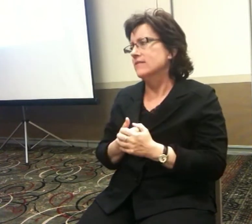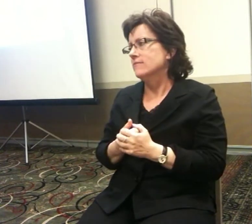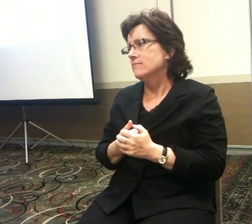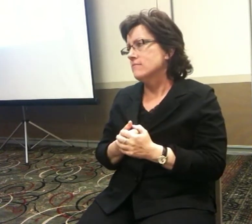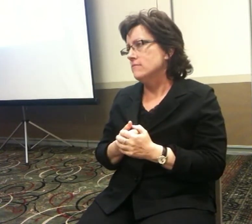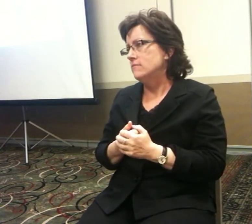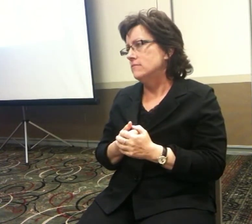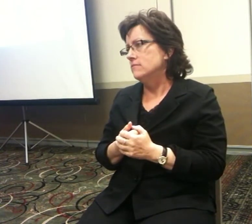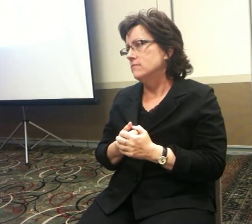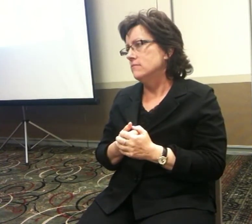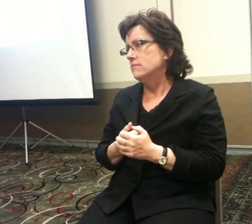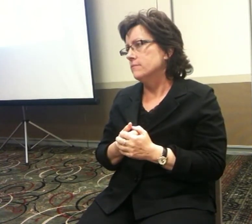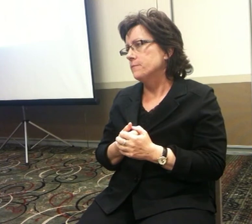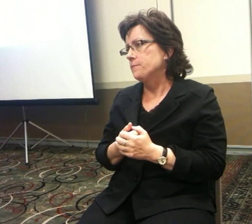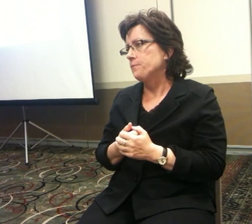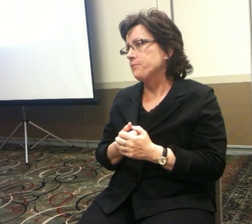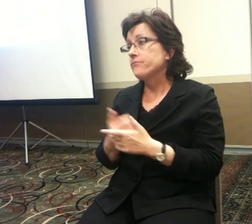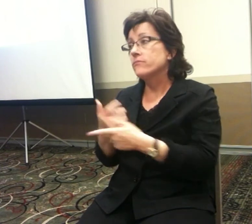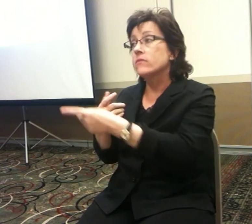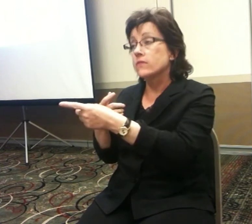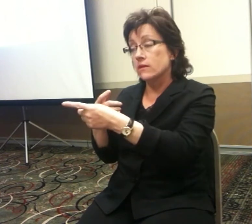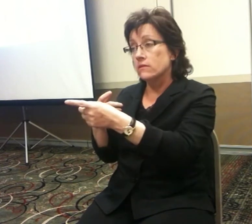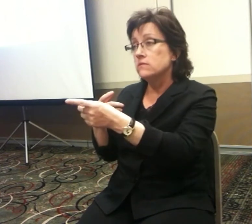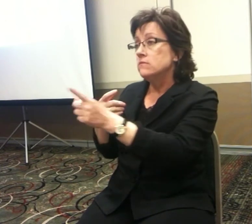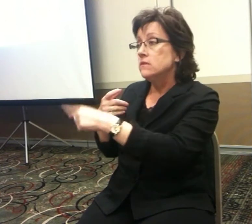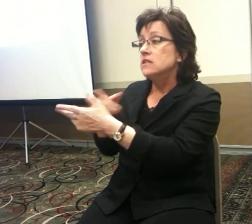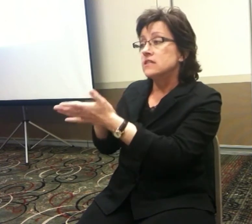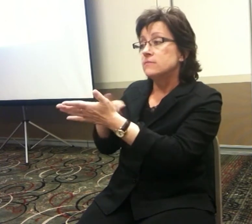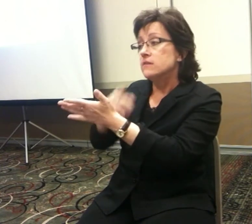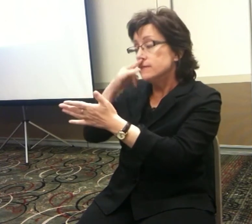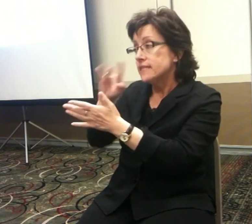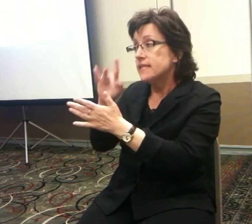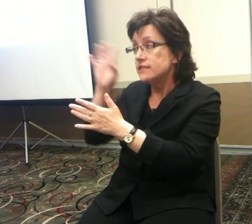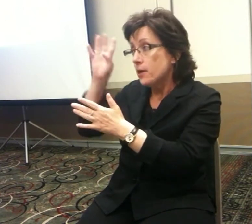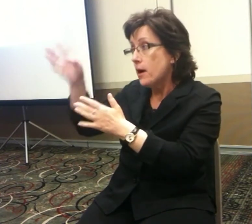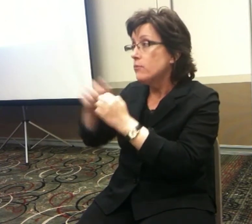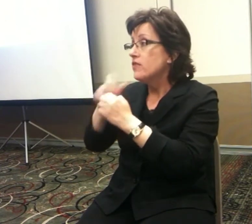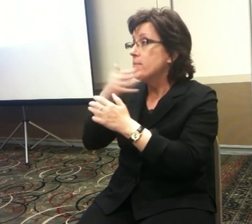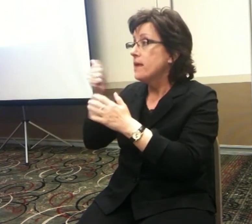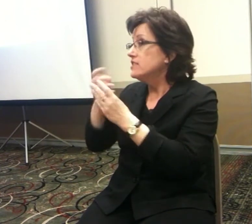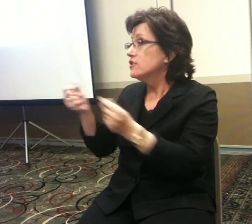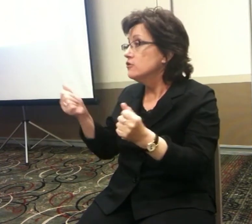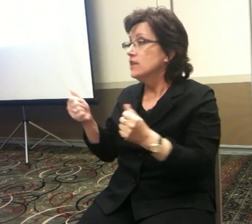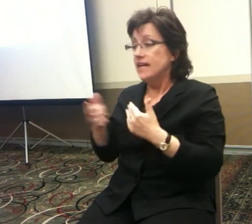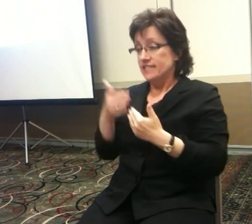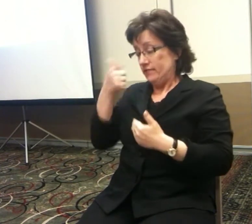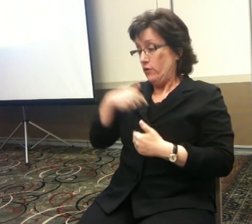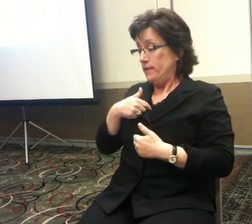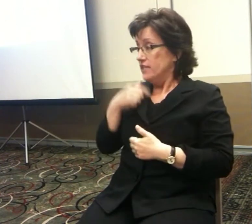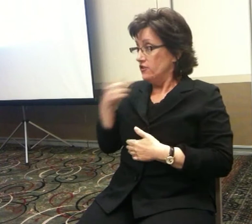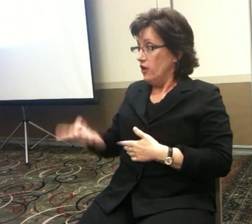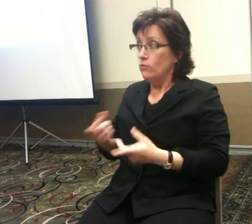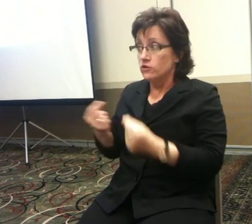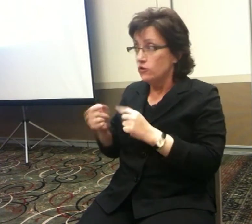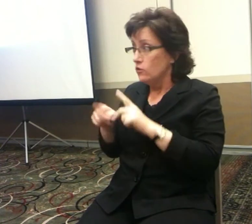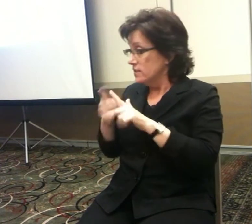Sometimes they come up with the best solutions, because, it's easy for you to tell them what to do to escape, but if it wasn't their own thought, then it's almost like training